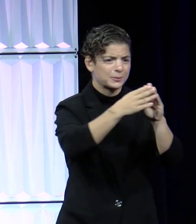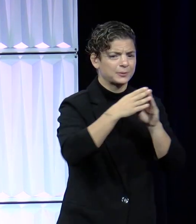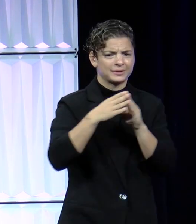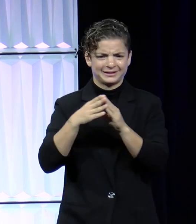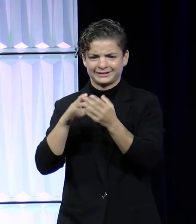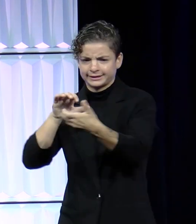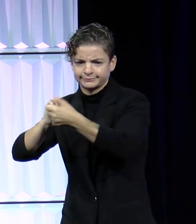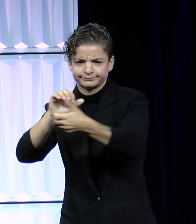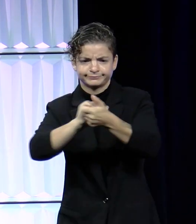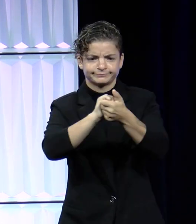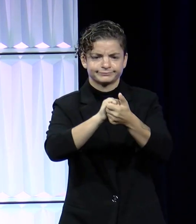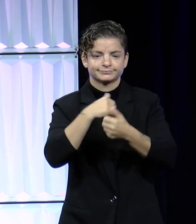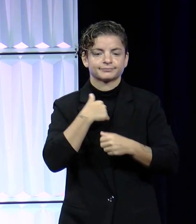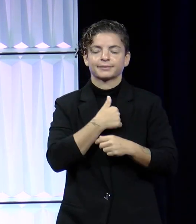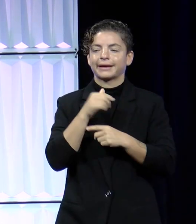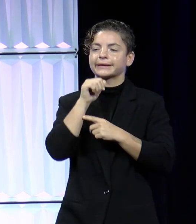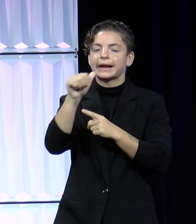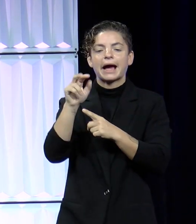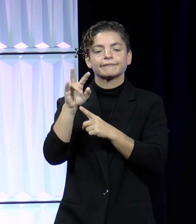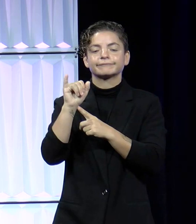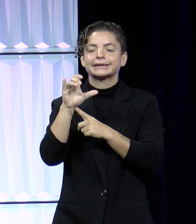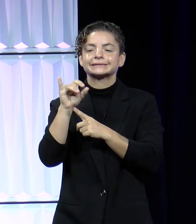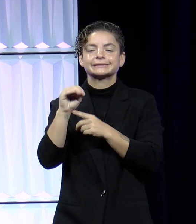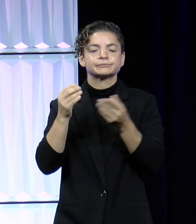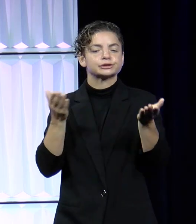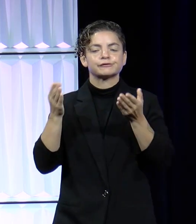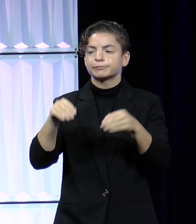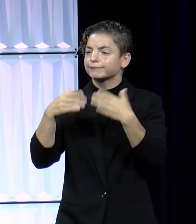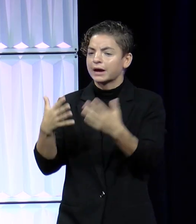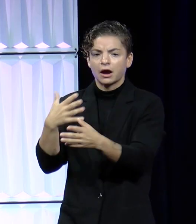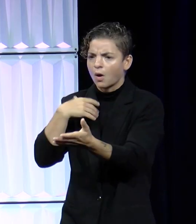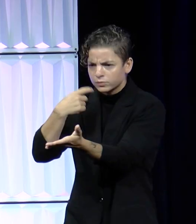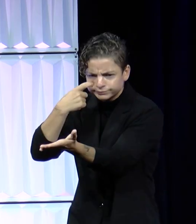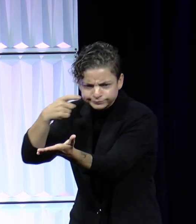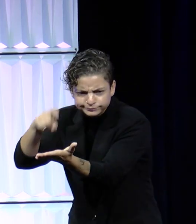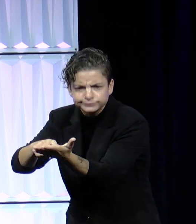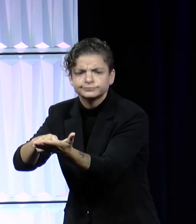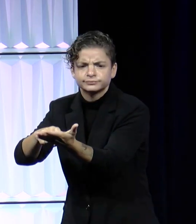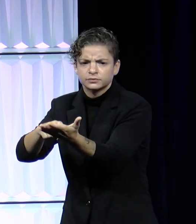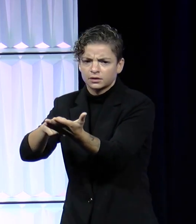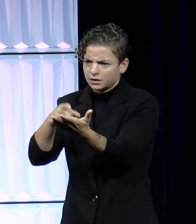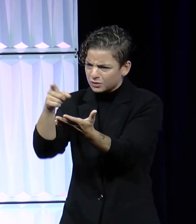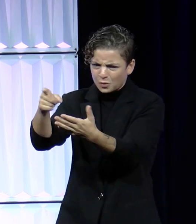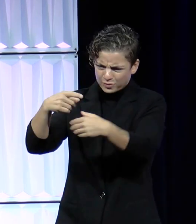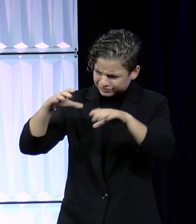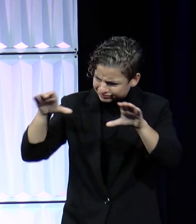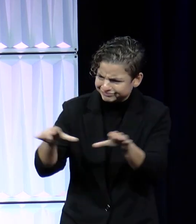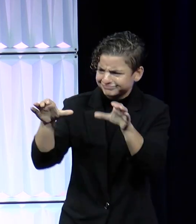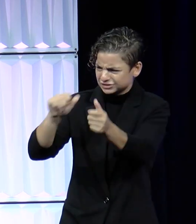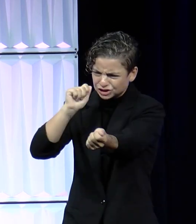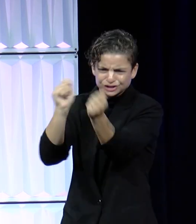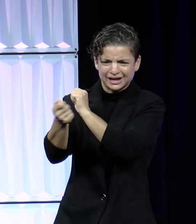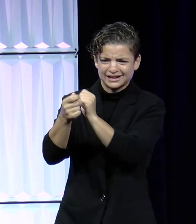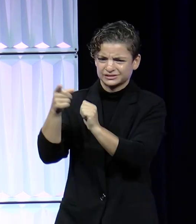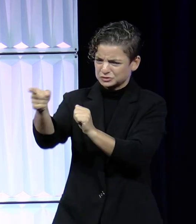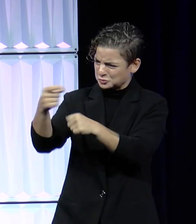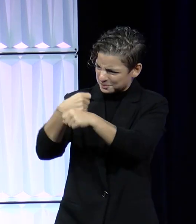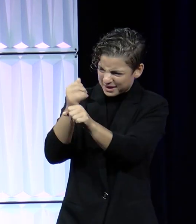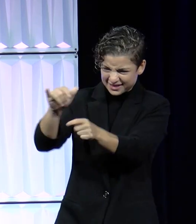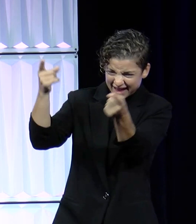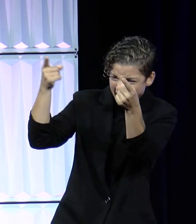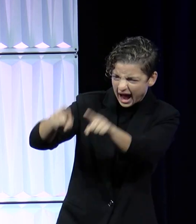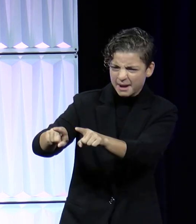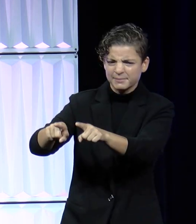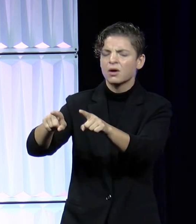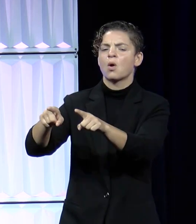providers. We see you making that change, and you're making that transformation happen. Because